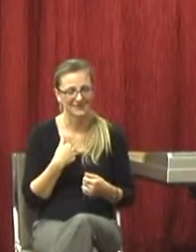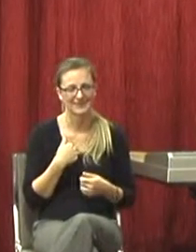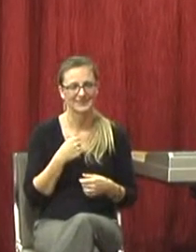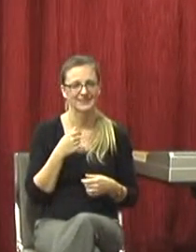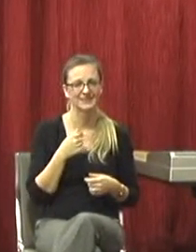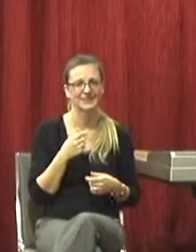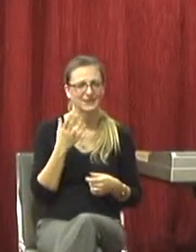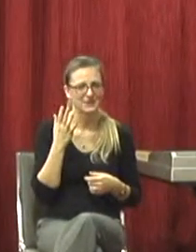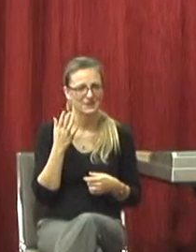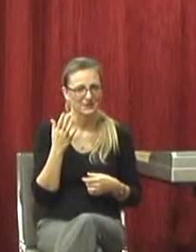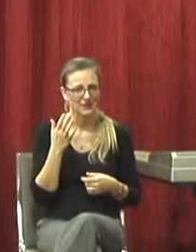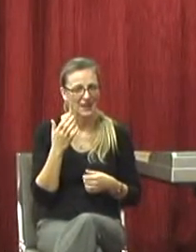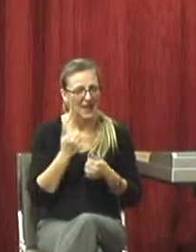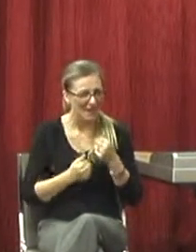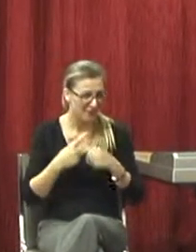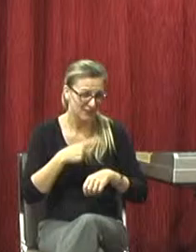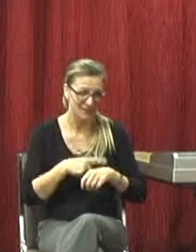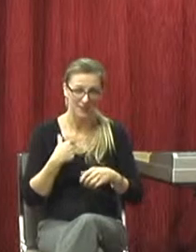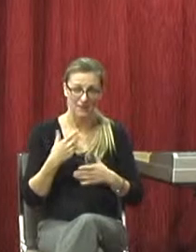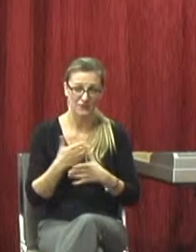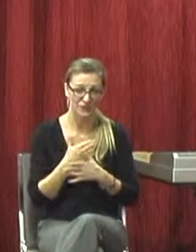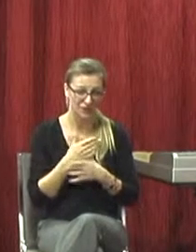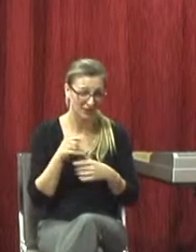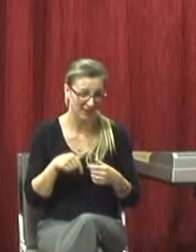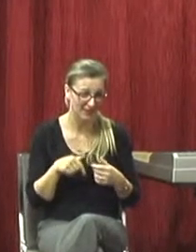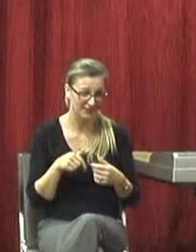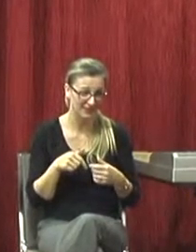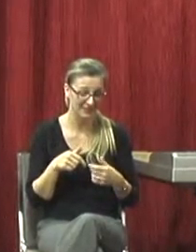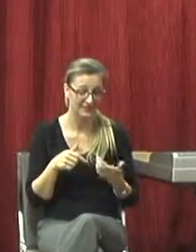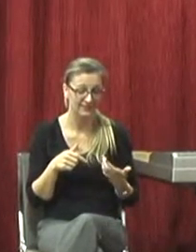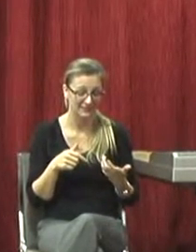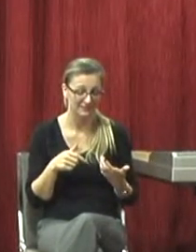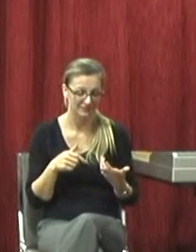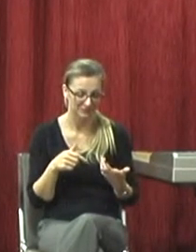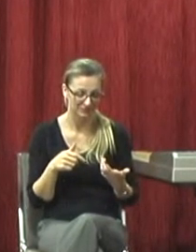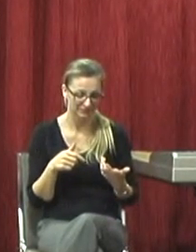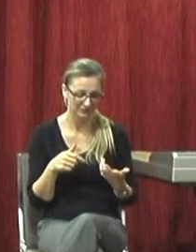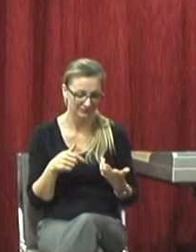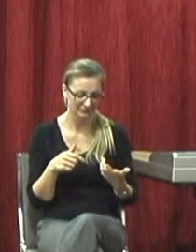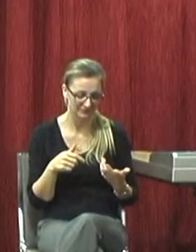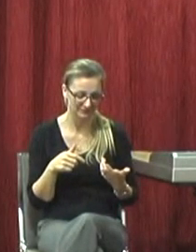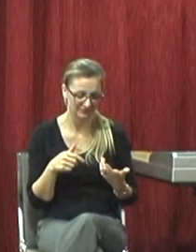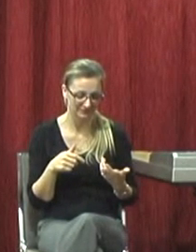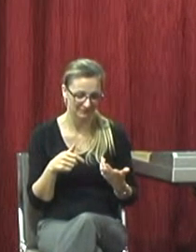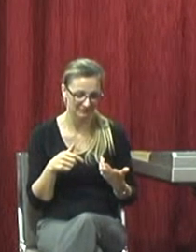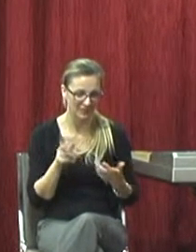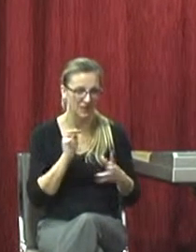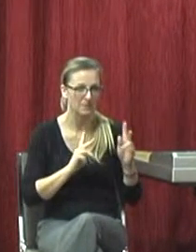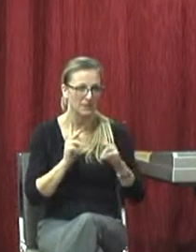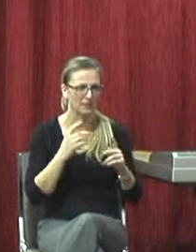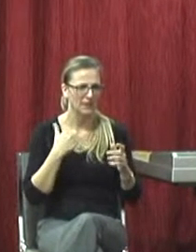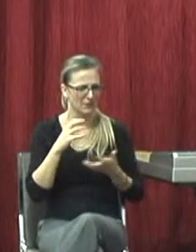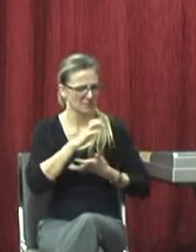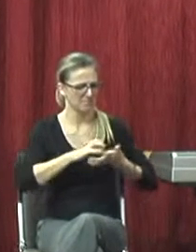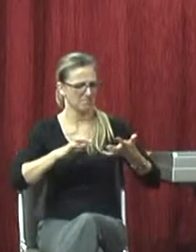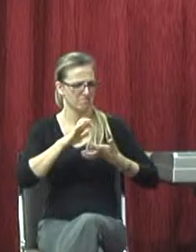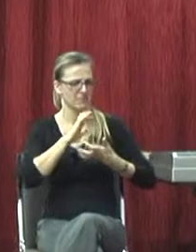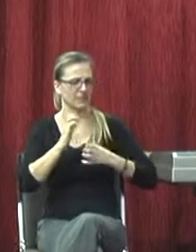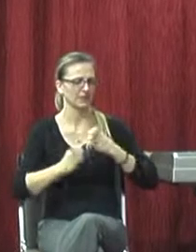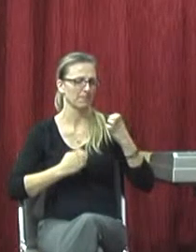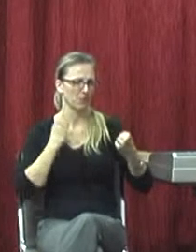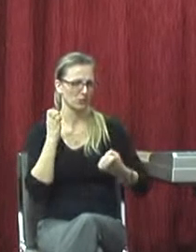Because every time I've shared this, and I've shared this in a few places, and here a couple of times, people have mixed emotions about